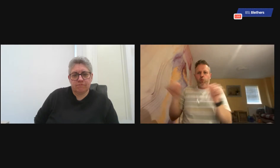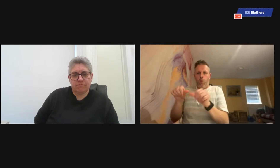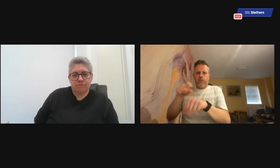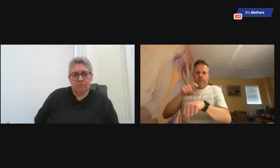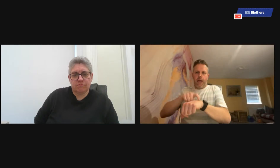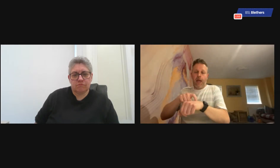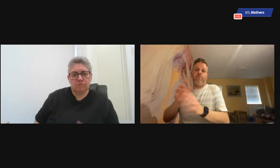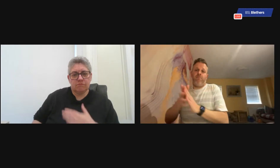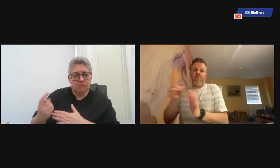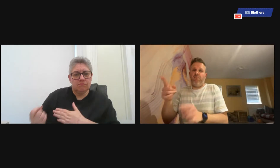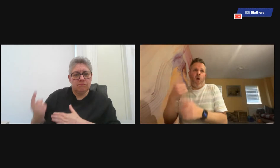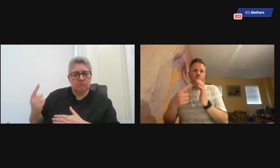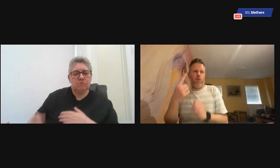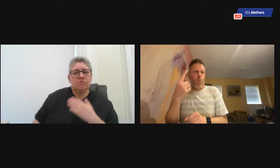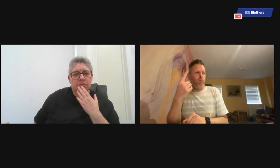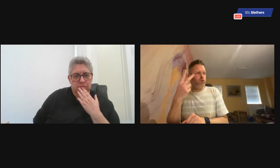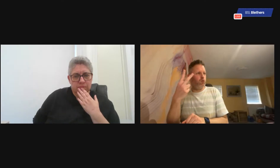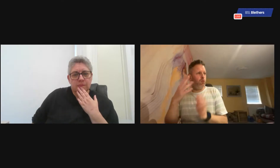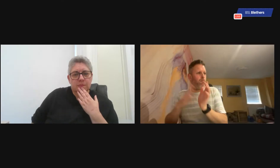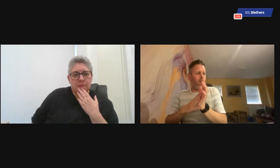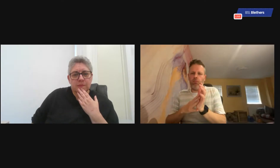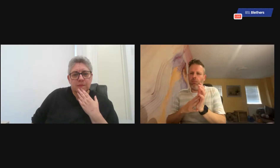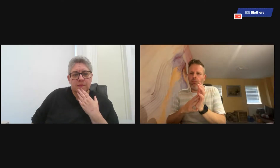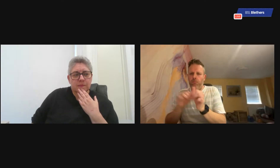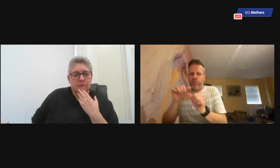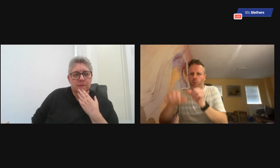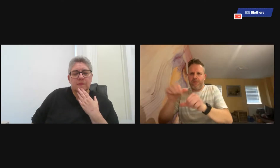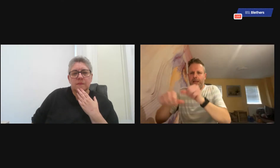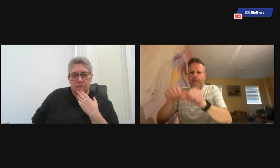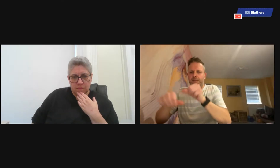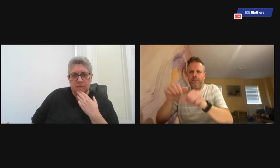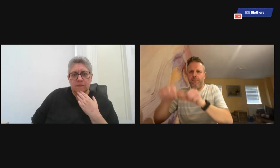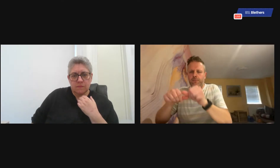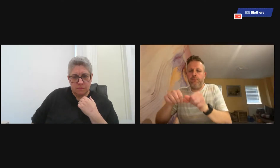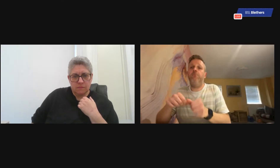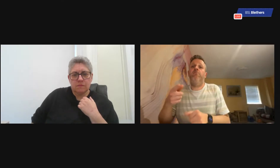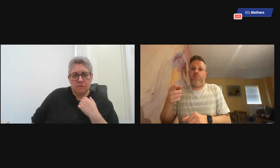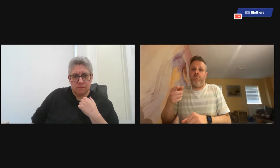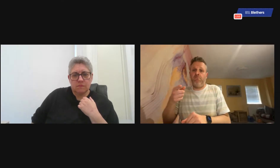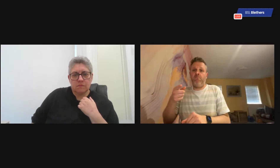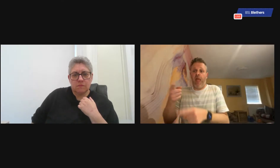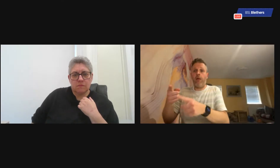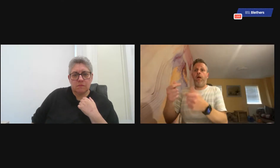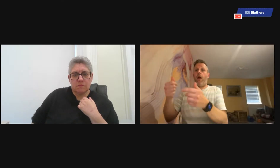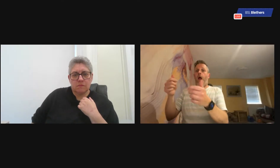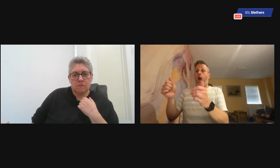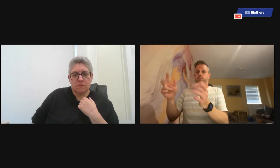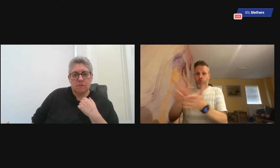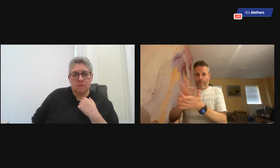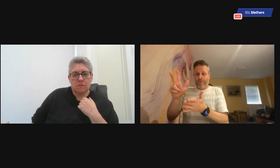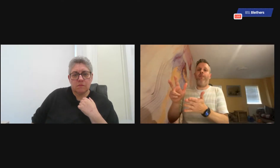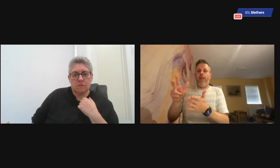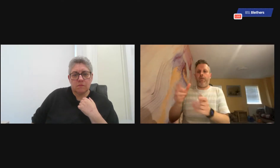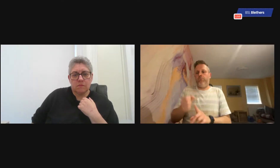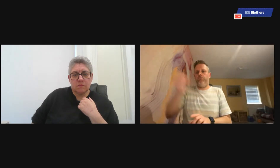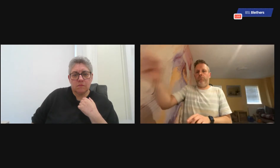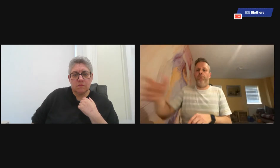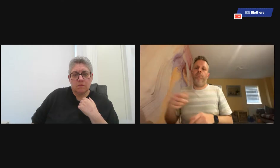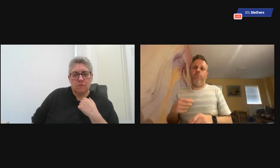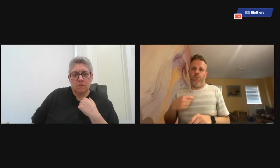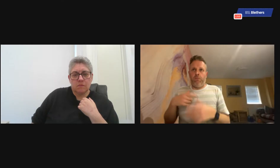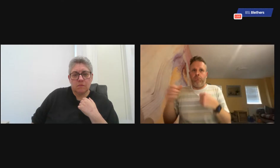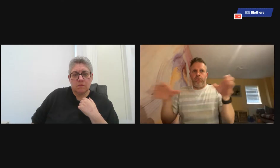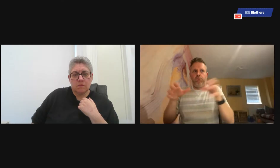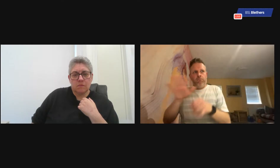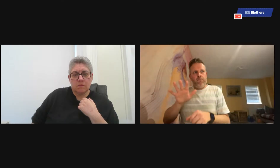interested in becoming a backup carer themselves. And I think they went through the process. It's a streamlined